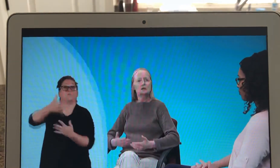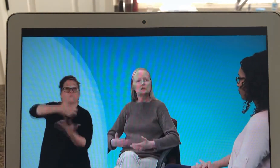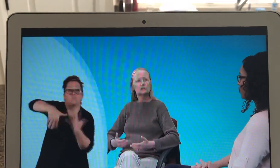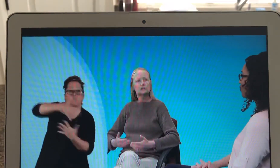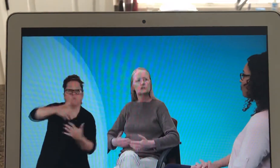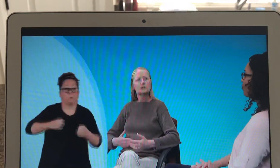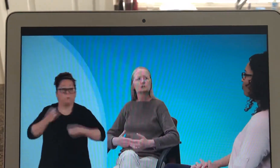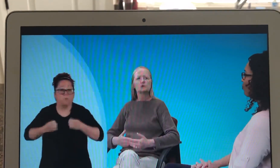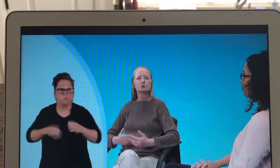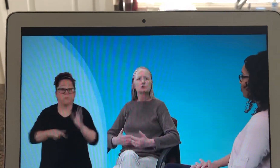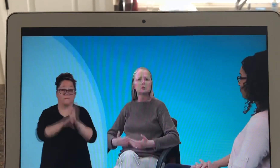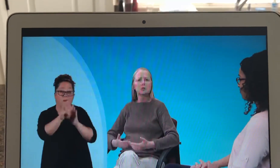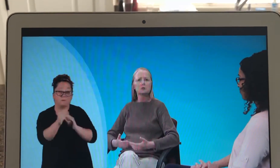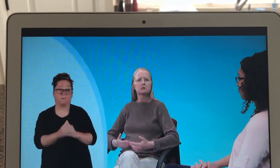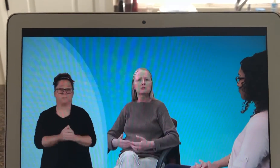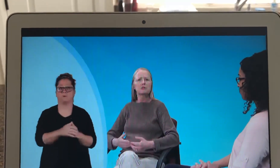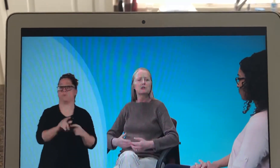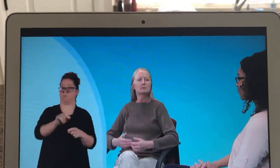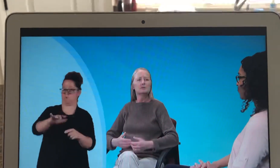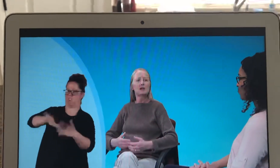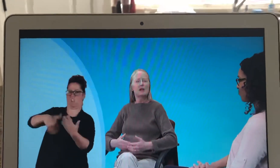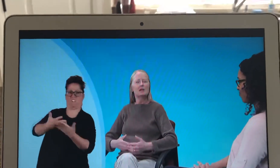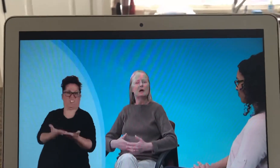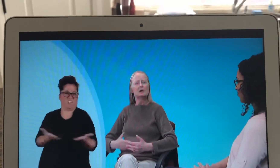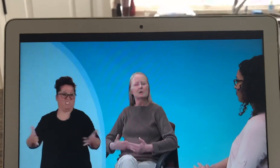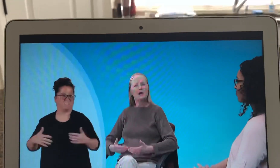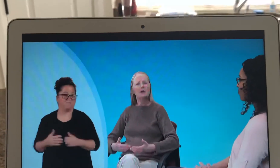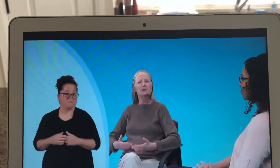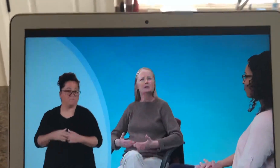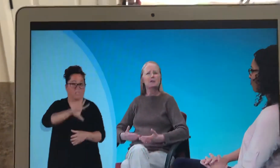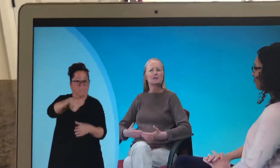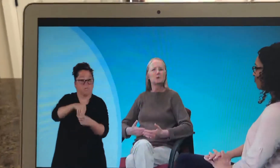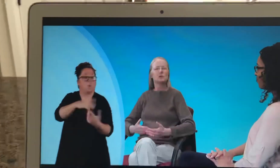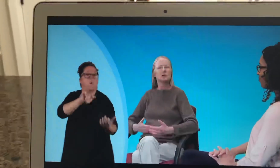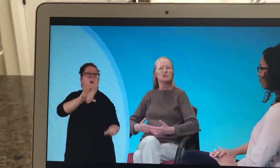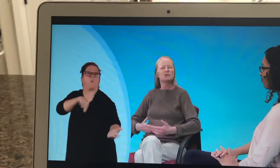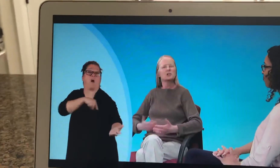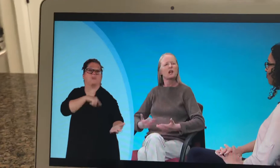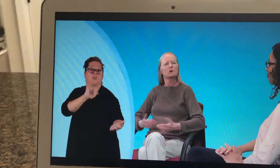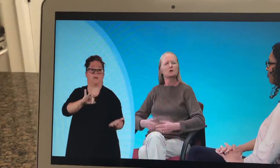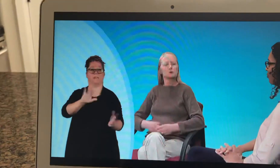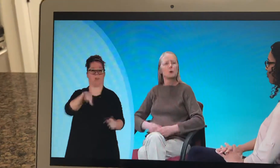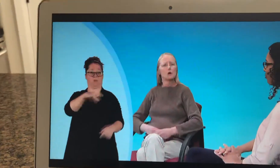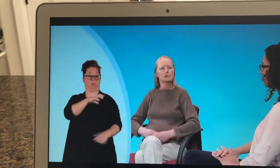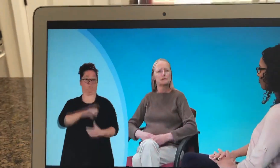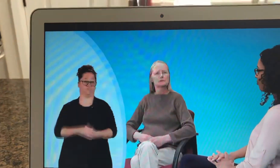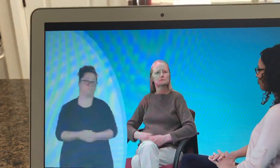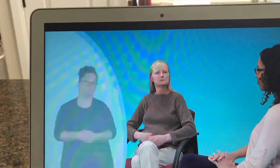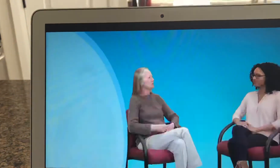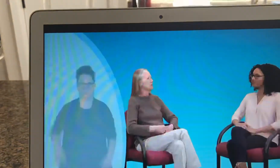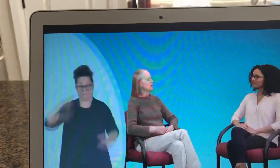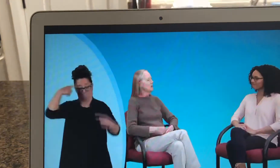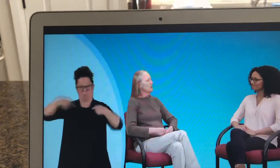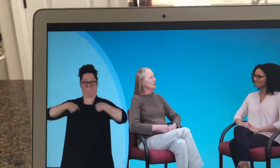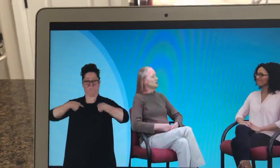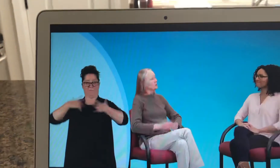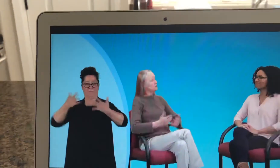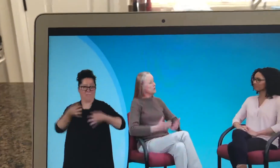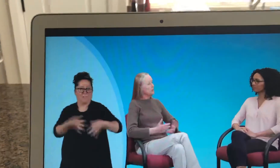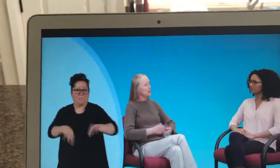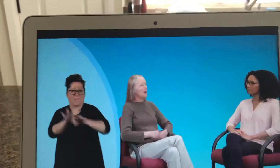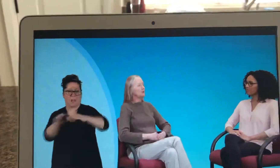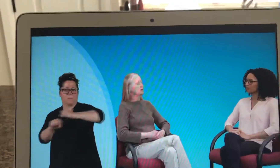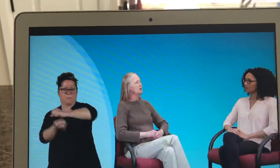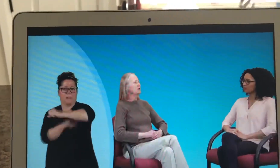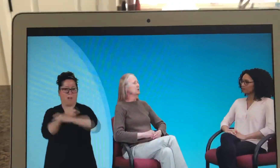and knowledge, the social, emotional development, anything kind of a development, what qualifications